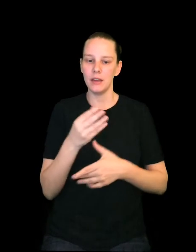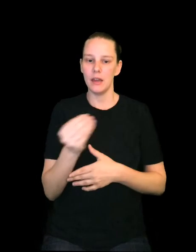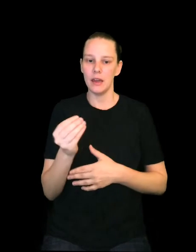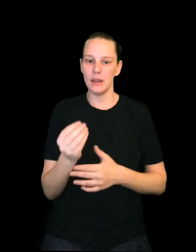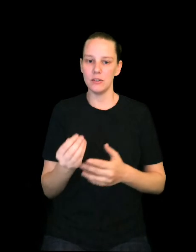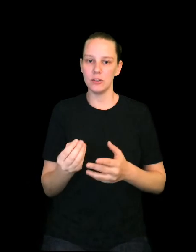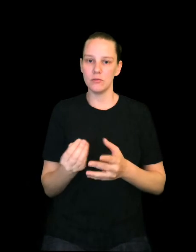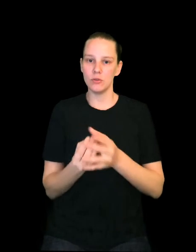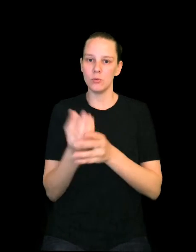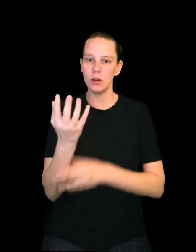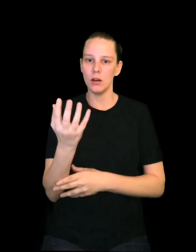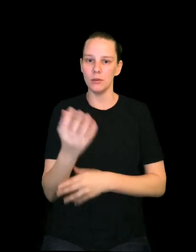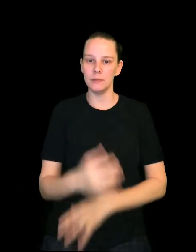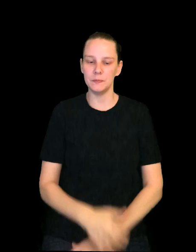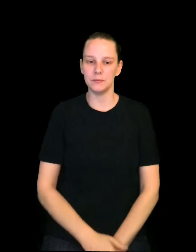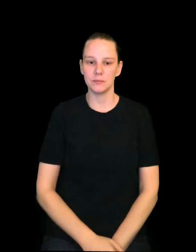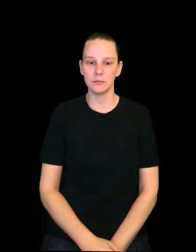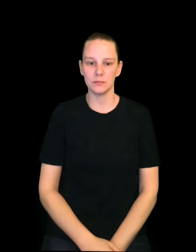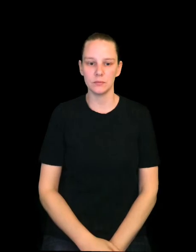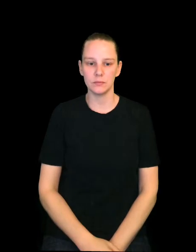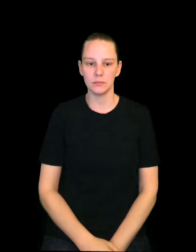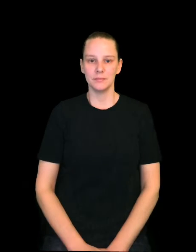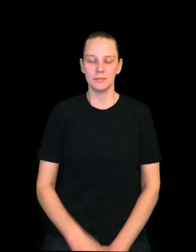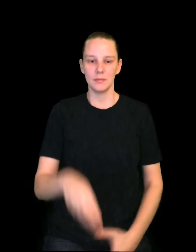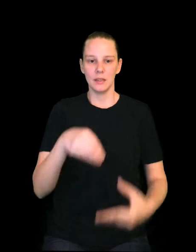live and grow.